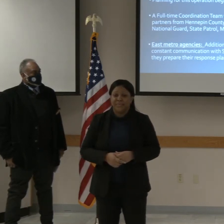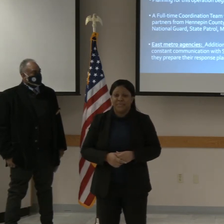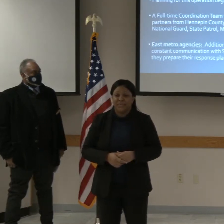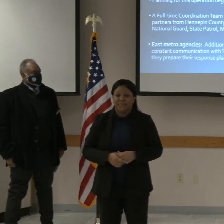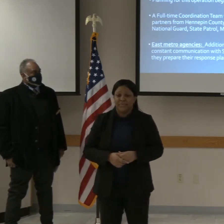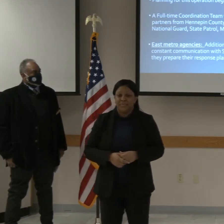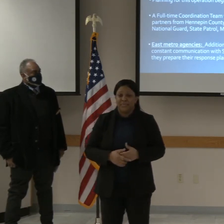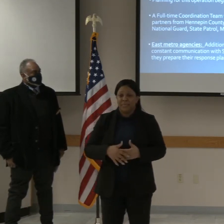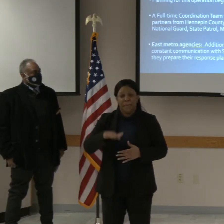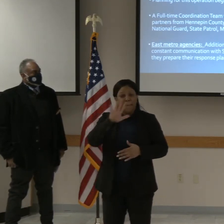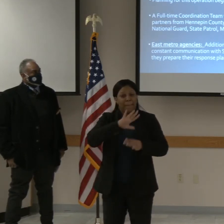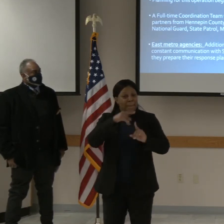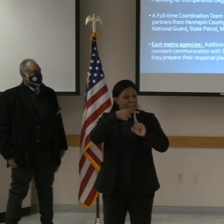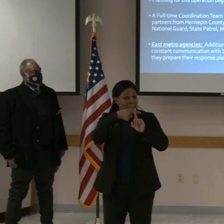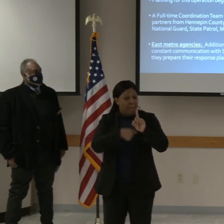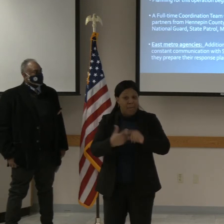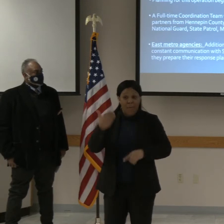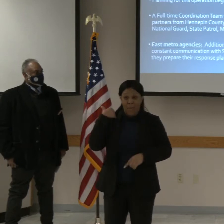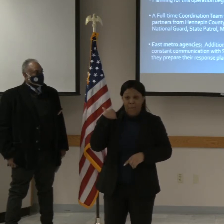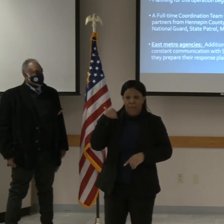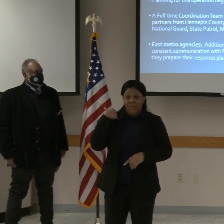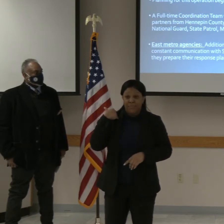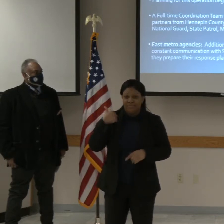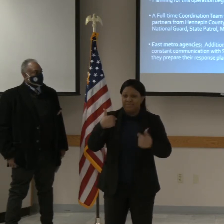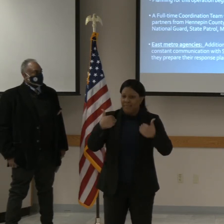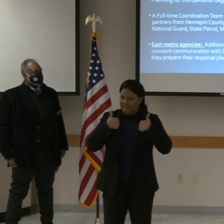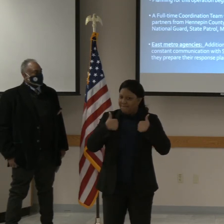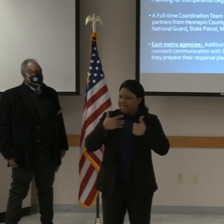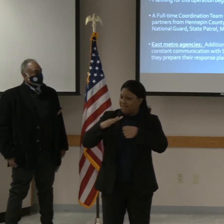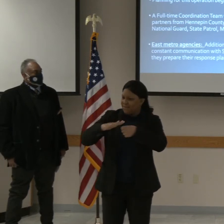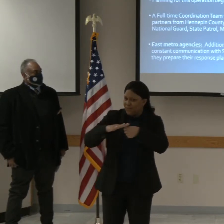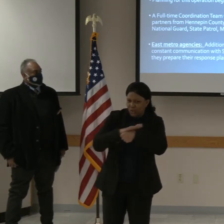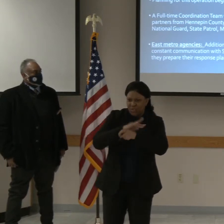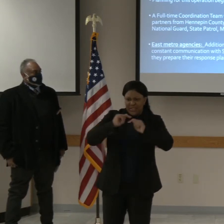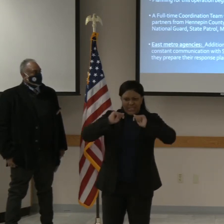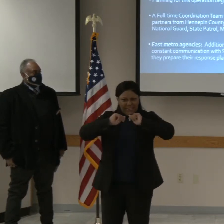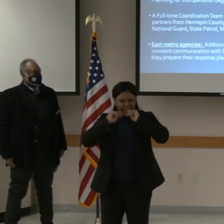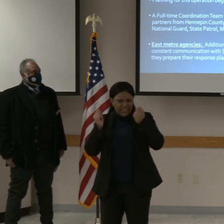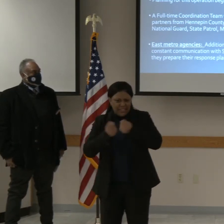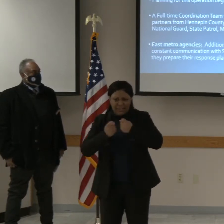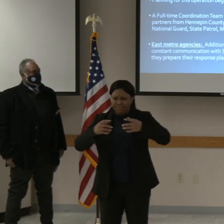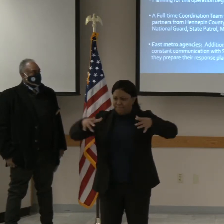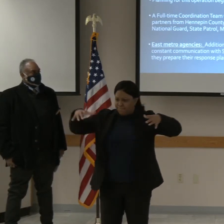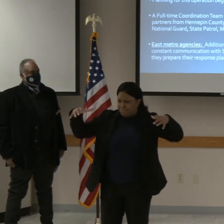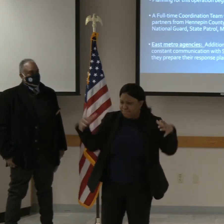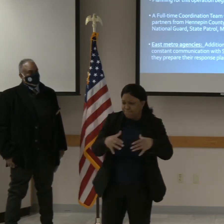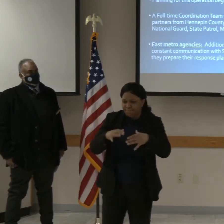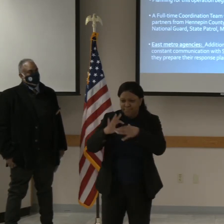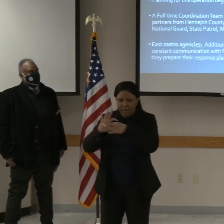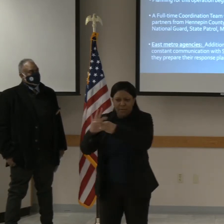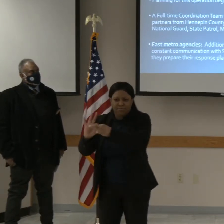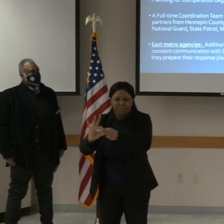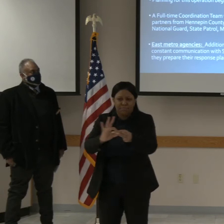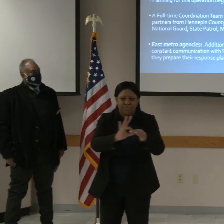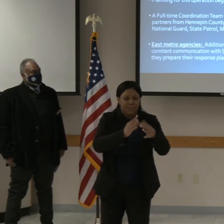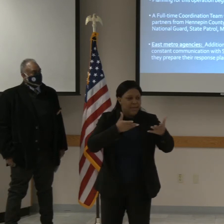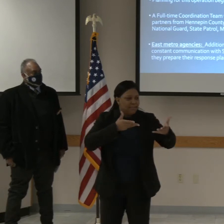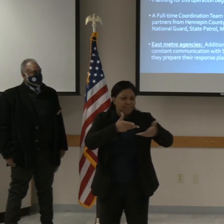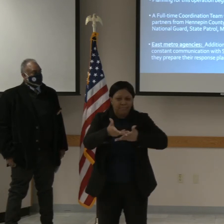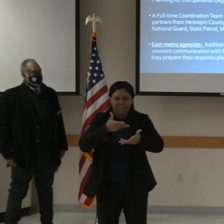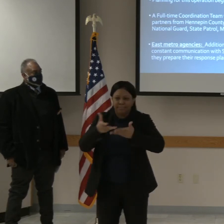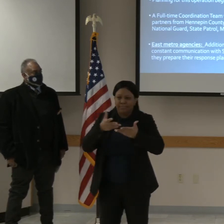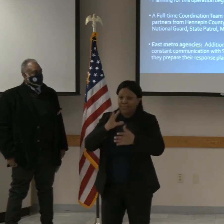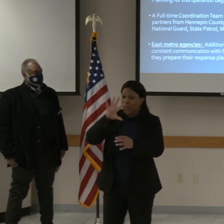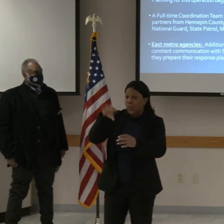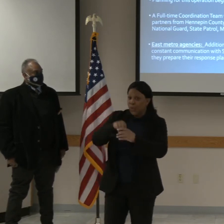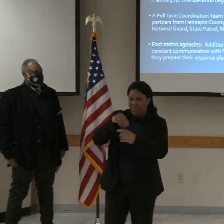ago, there was a full-time coordination team that was established, embedded with the Minneapolis Police Department to include the Hennepin County Sheriff's